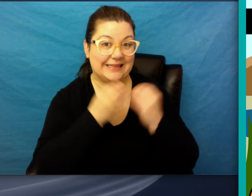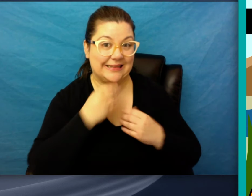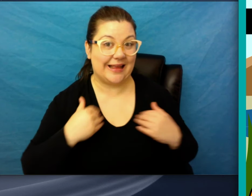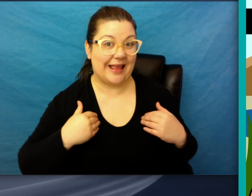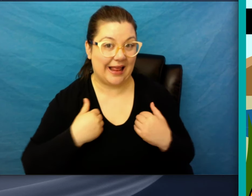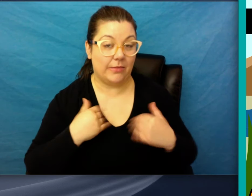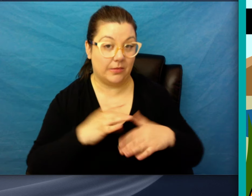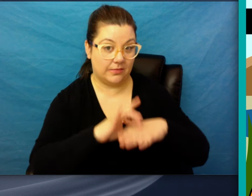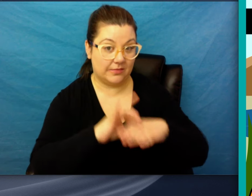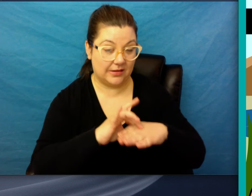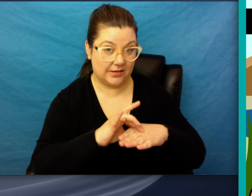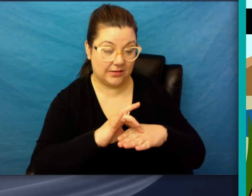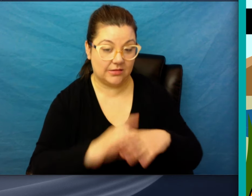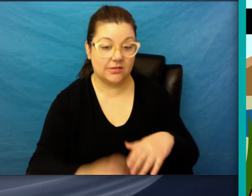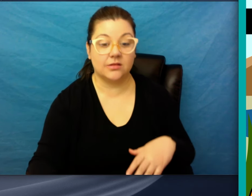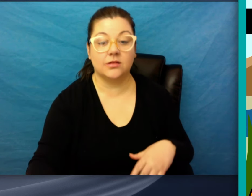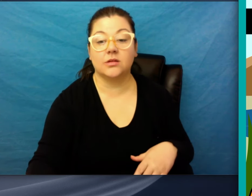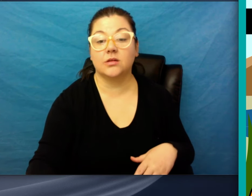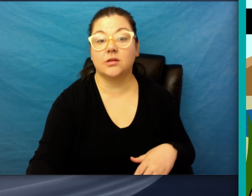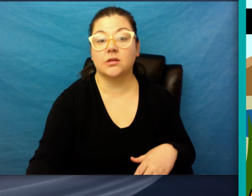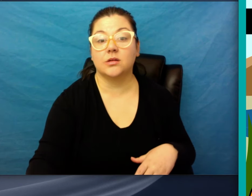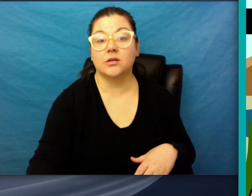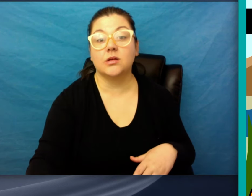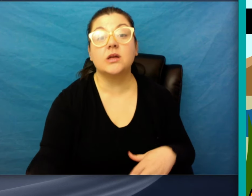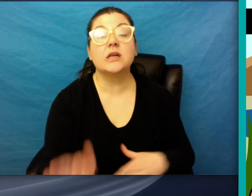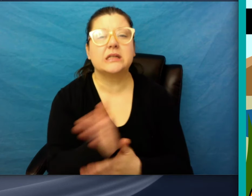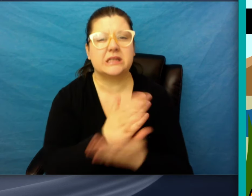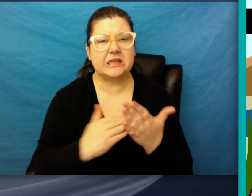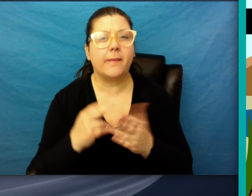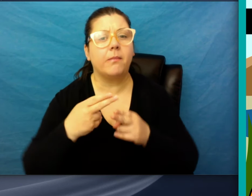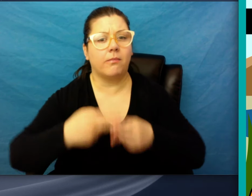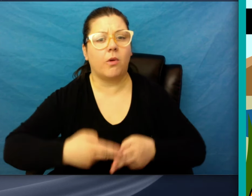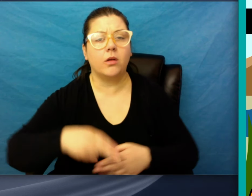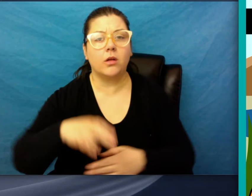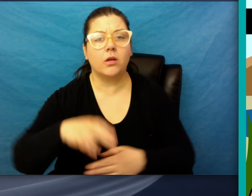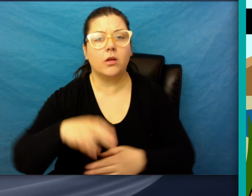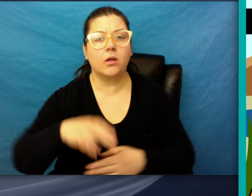called omnivores because they eat both meat and plants.